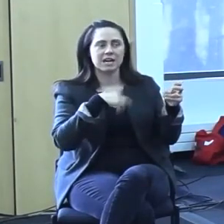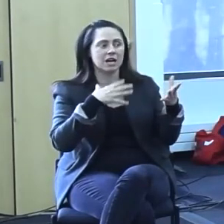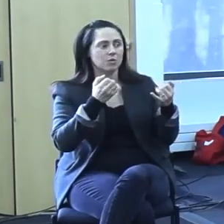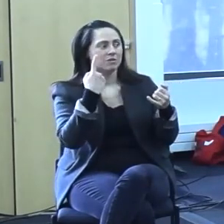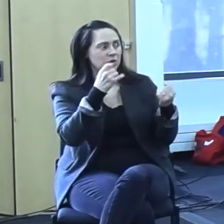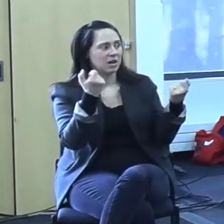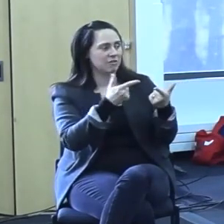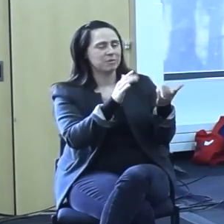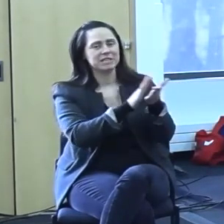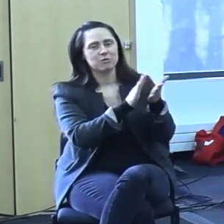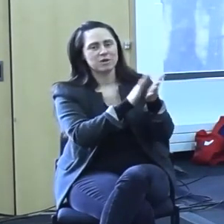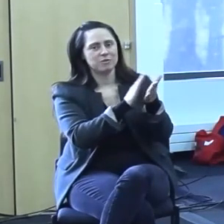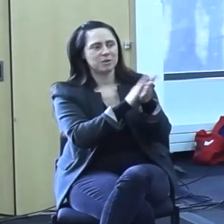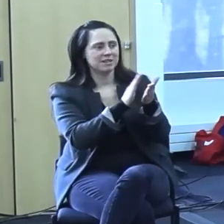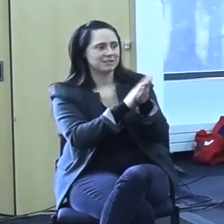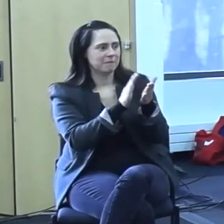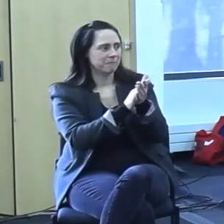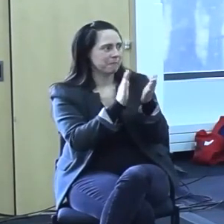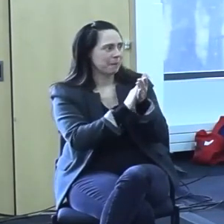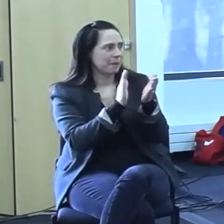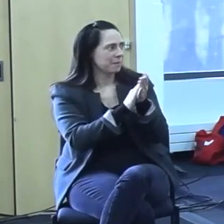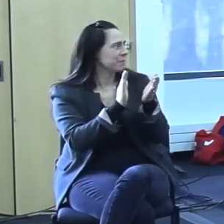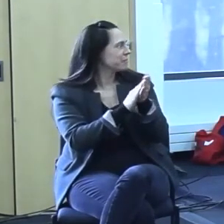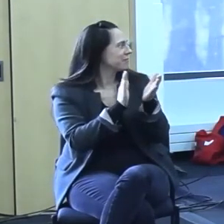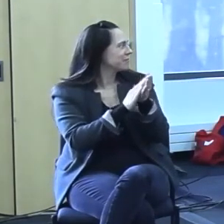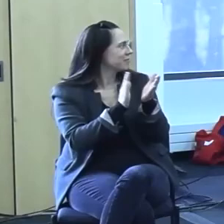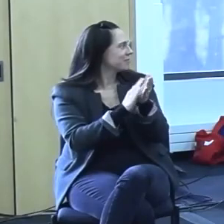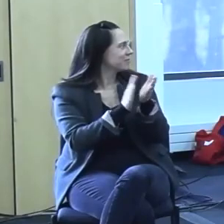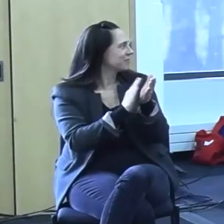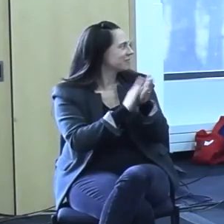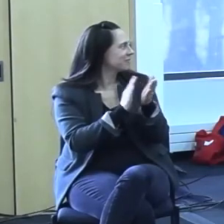everyone to give them a round of applause for the.